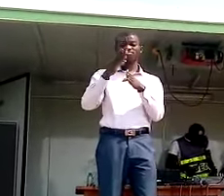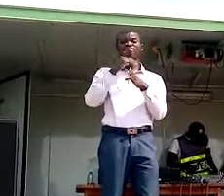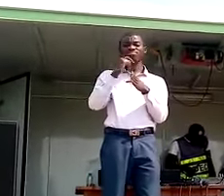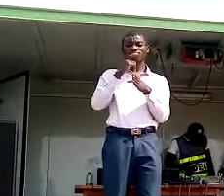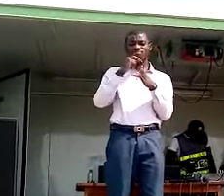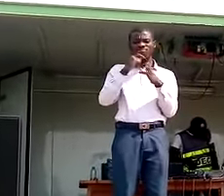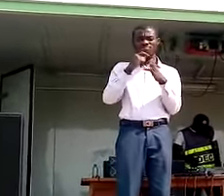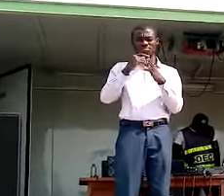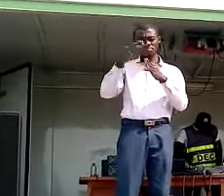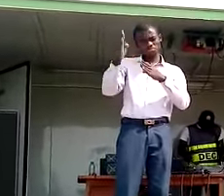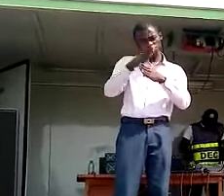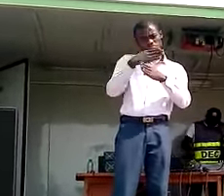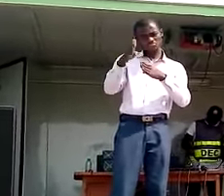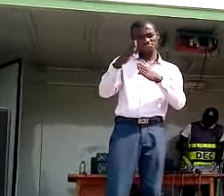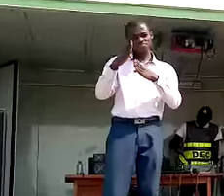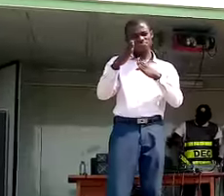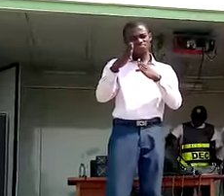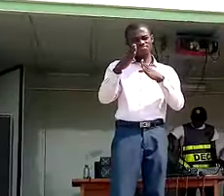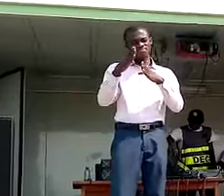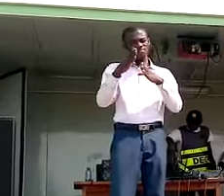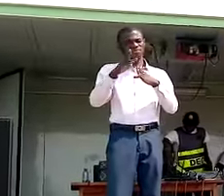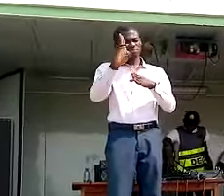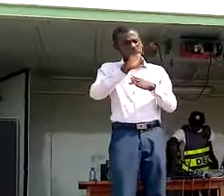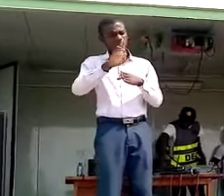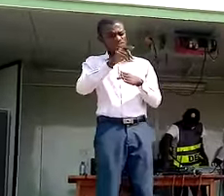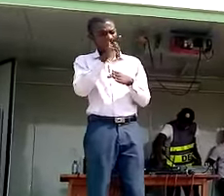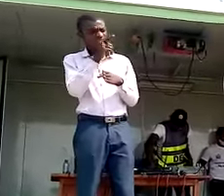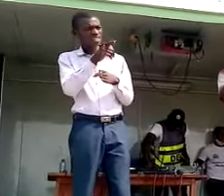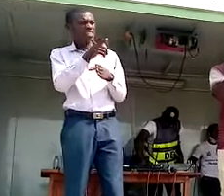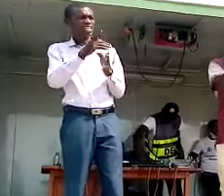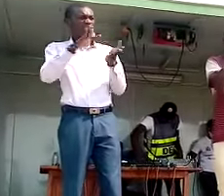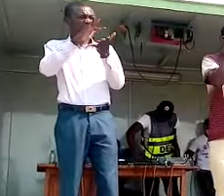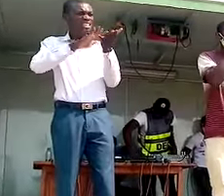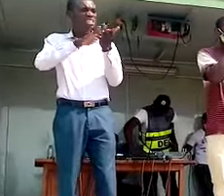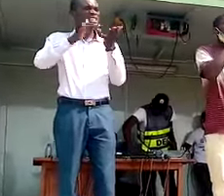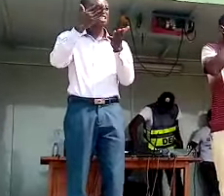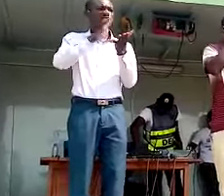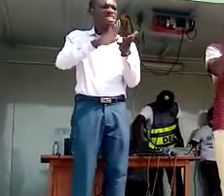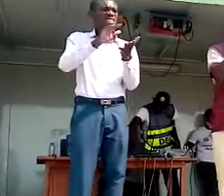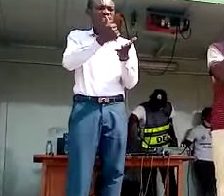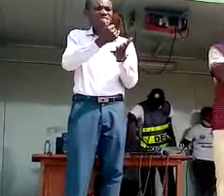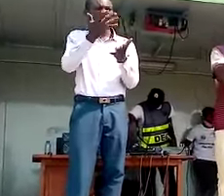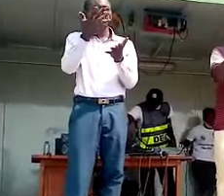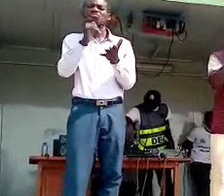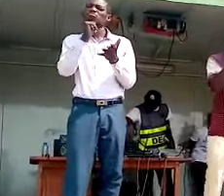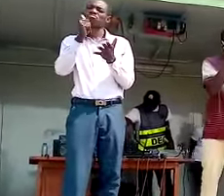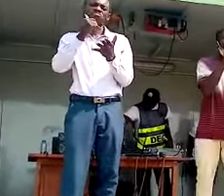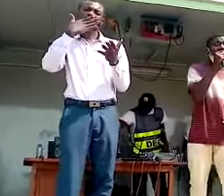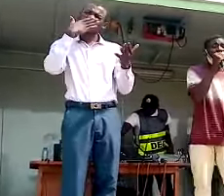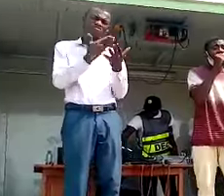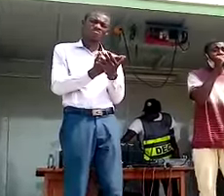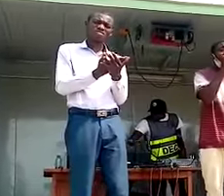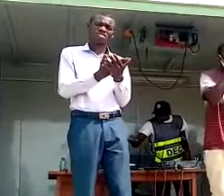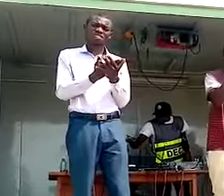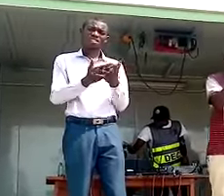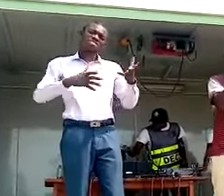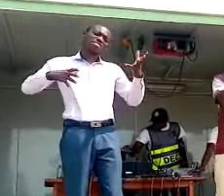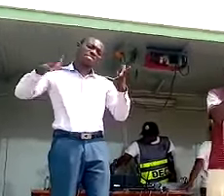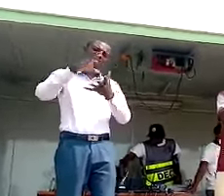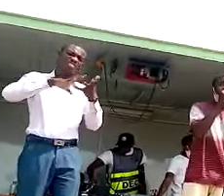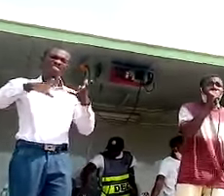Not everybody is busy conspiring of this drug. Drug abuse is something that is not embraced because it is covering our